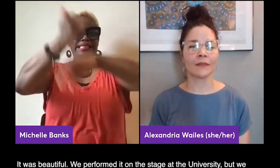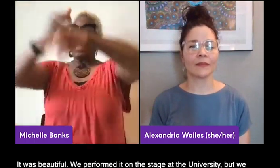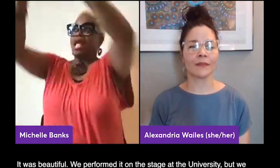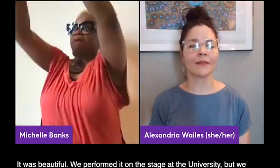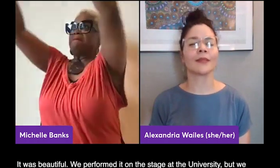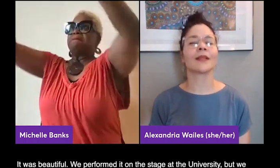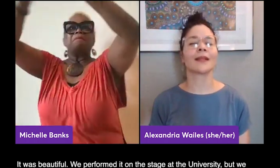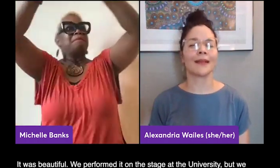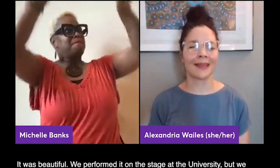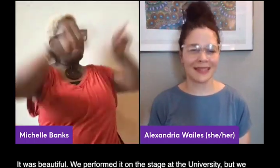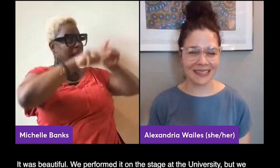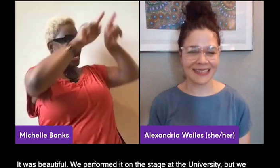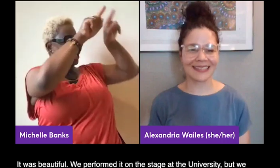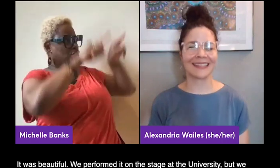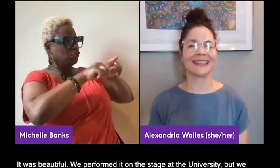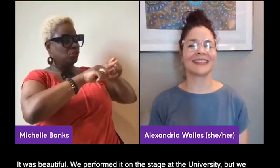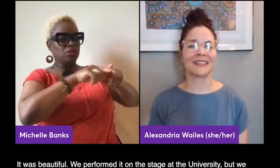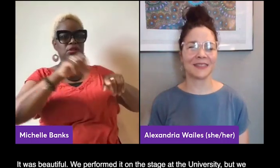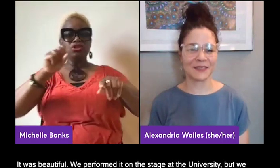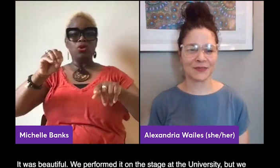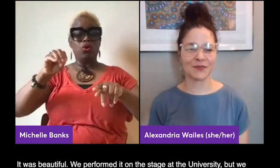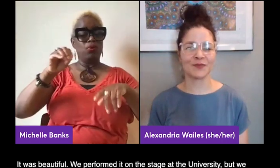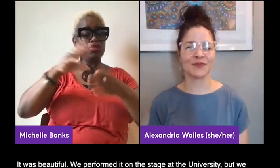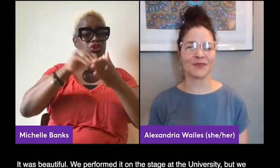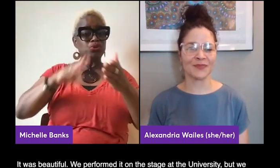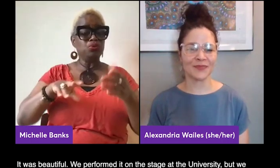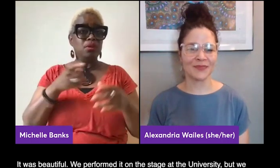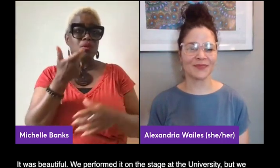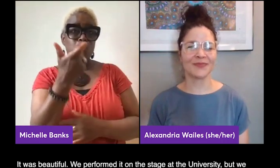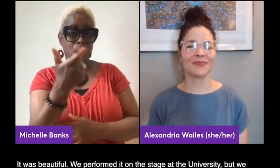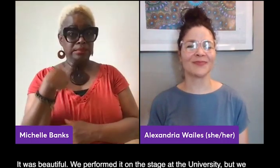but we projected it onto a screen at the school,